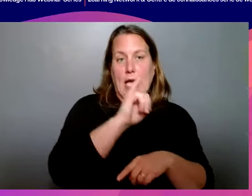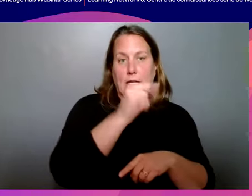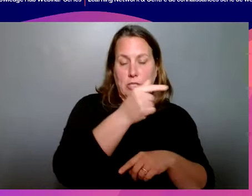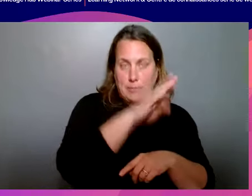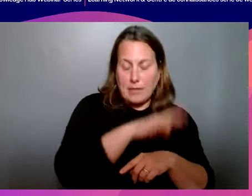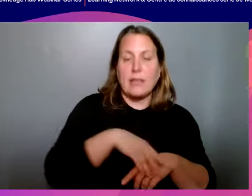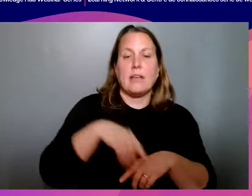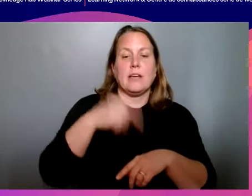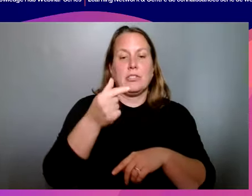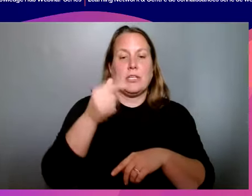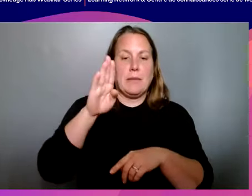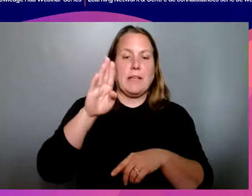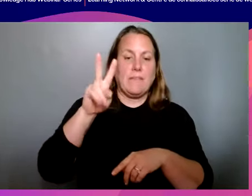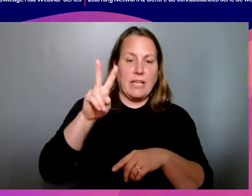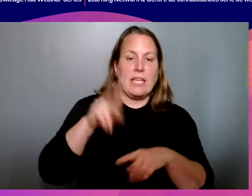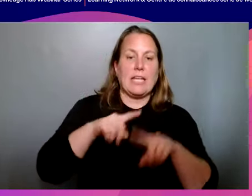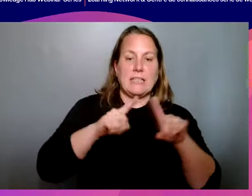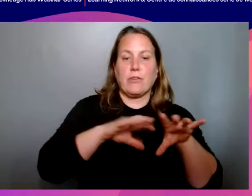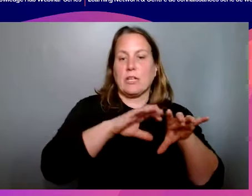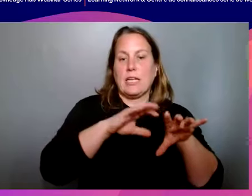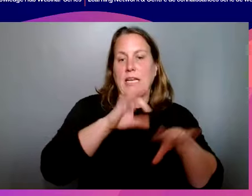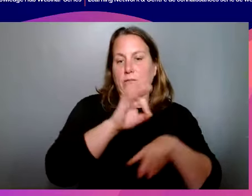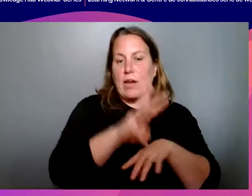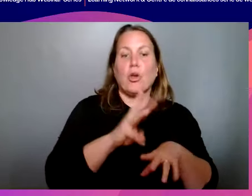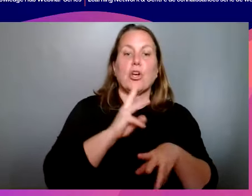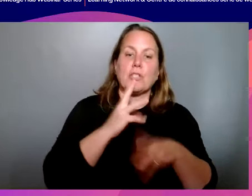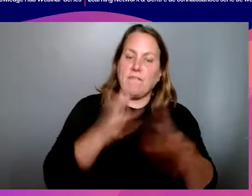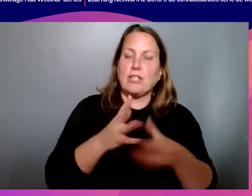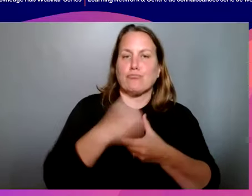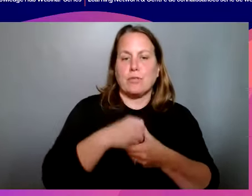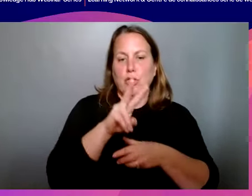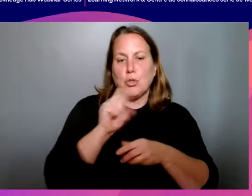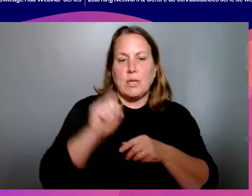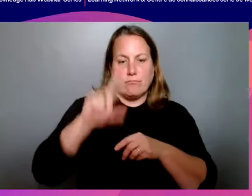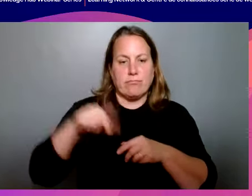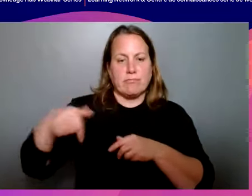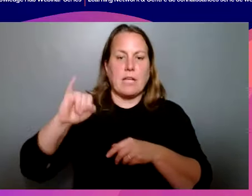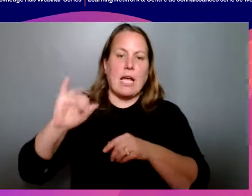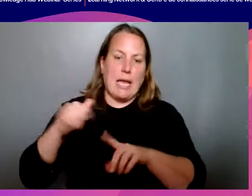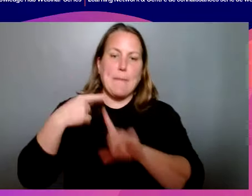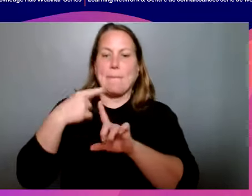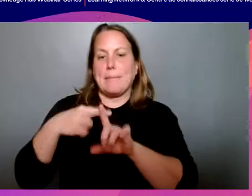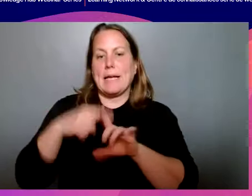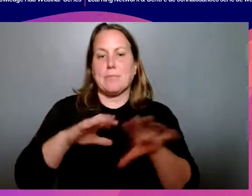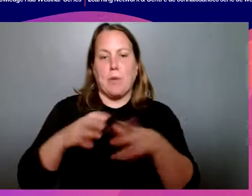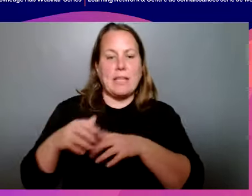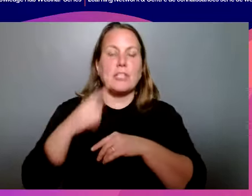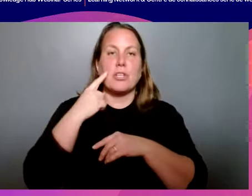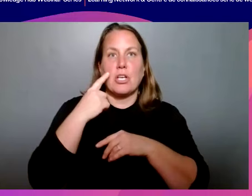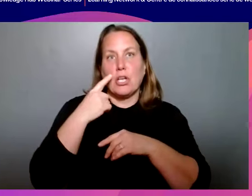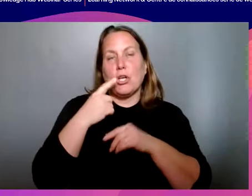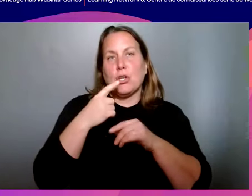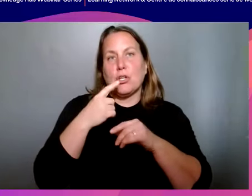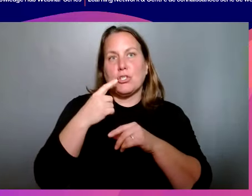2S LGBTQIA plus populations, both in service provision and in employment opportunities within